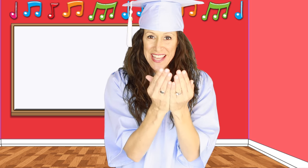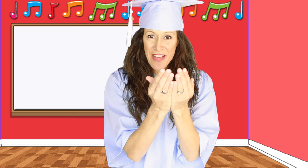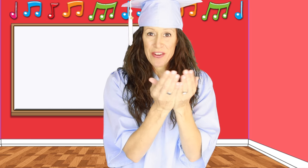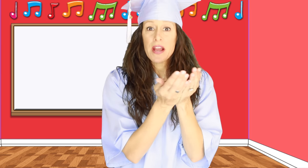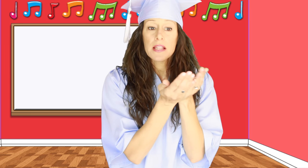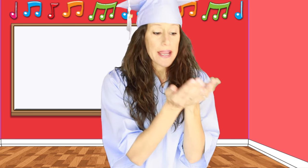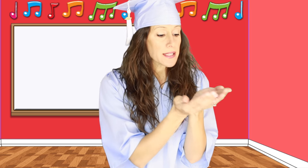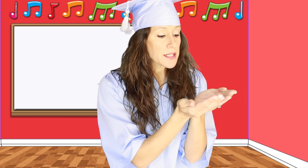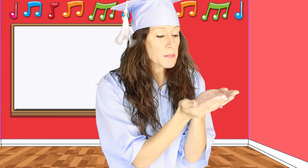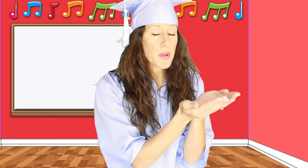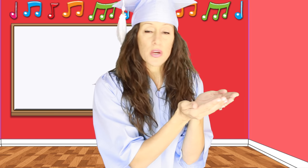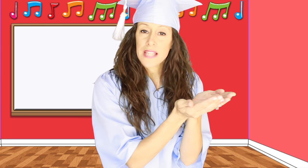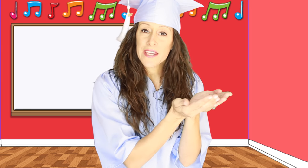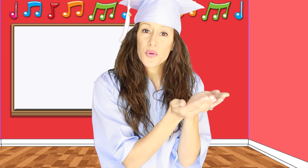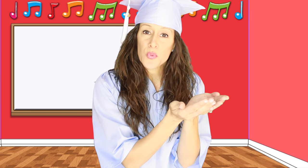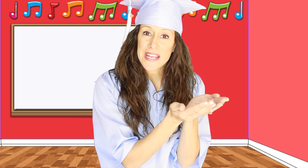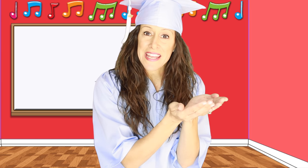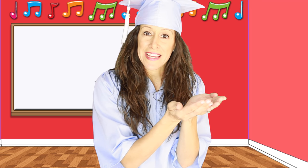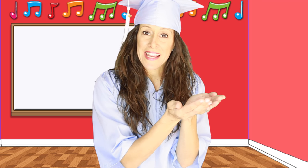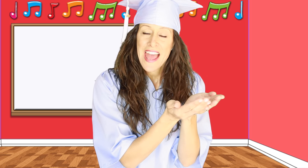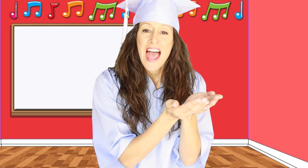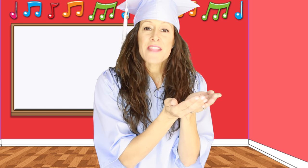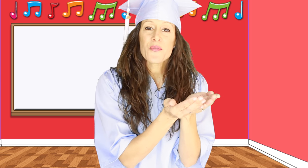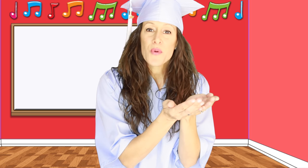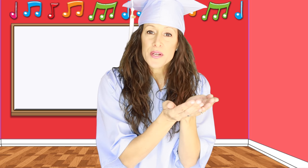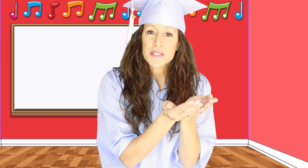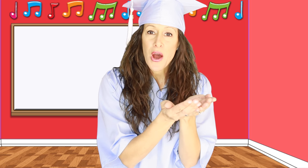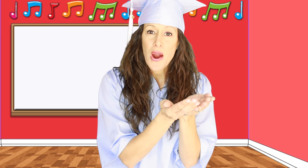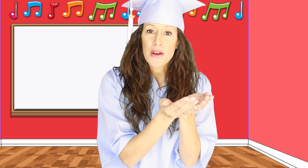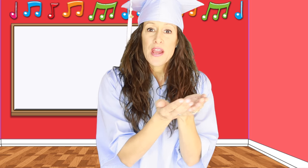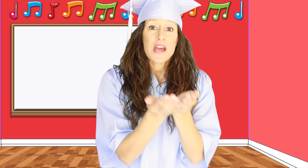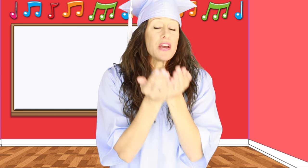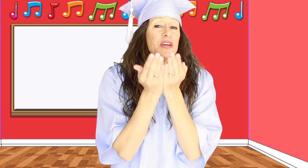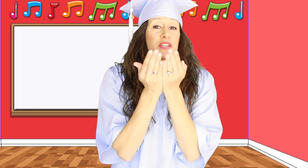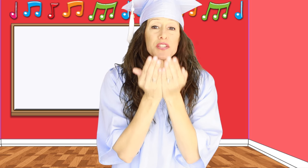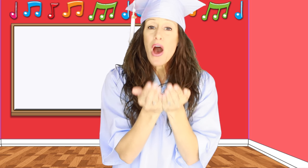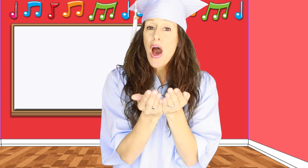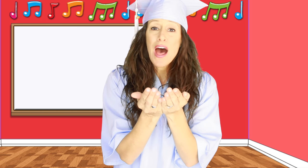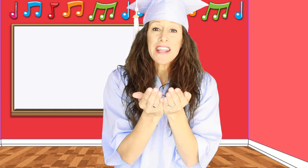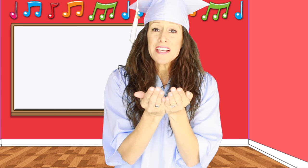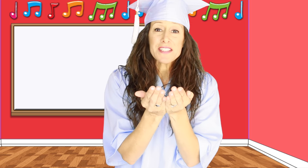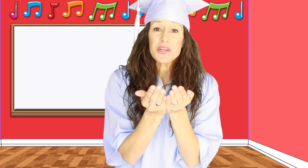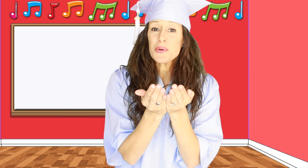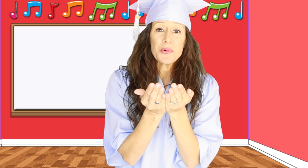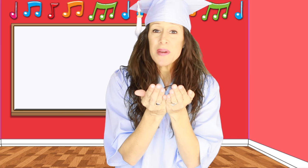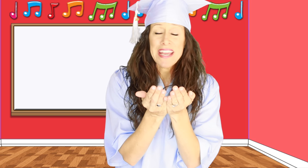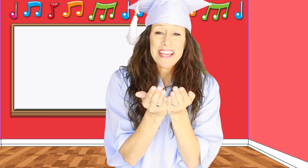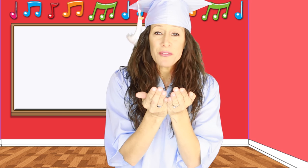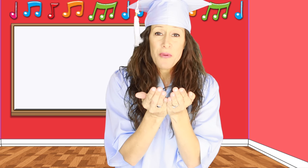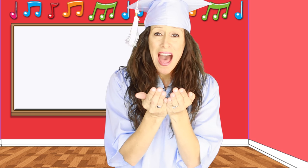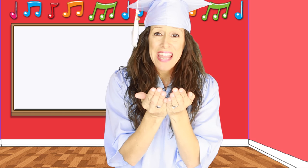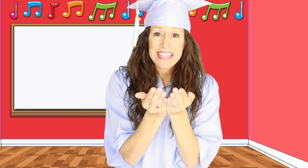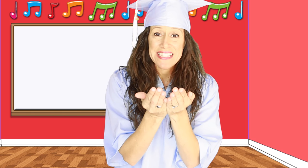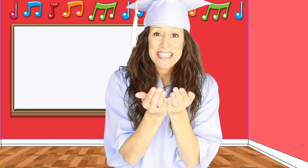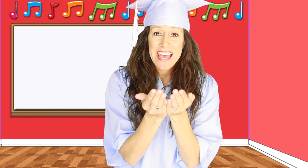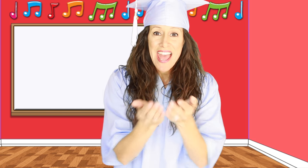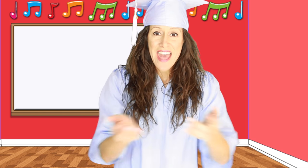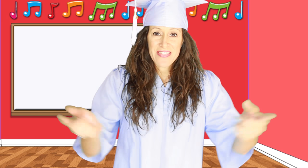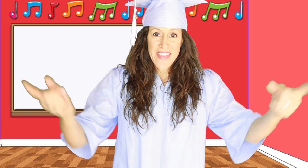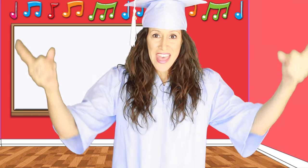together like a little book, like you're reading. And the words are, you taught us to read and write. And then